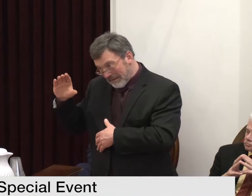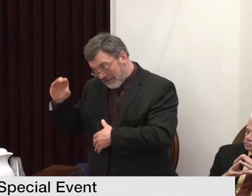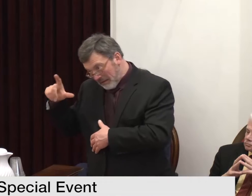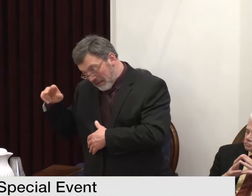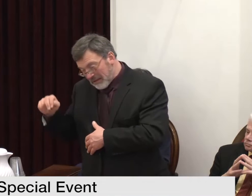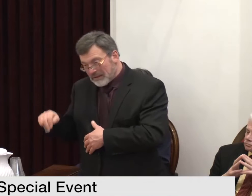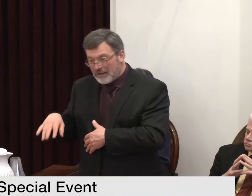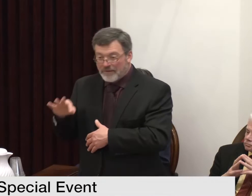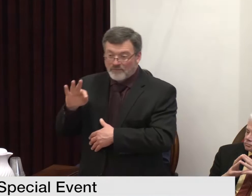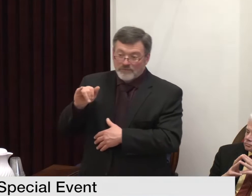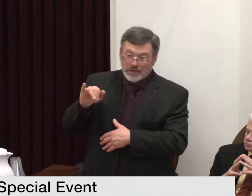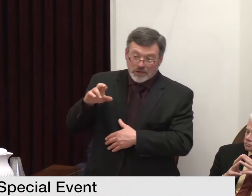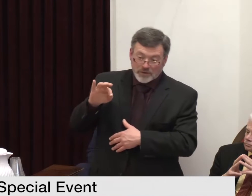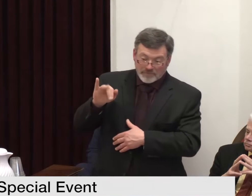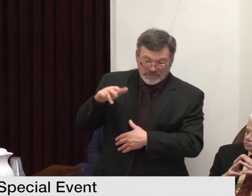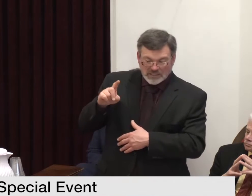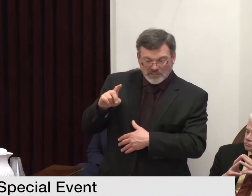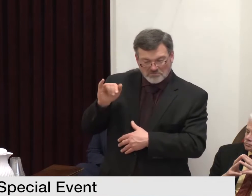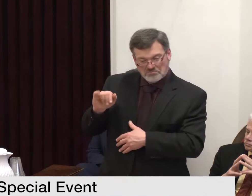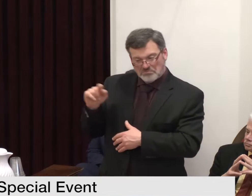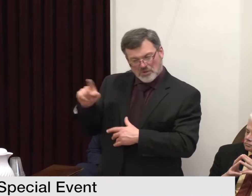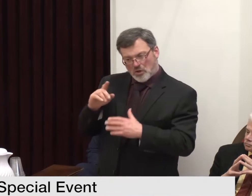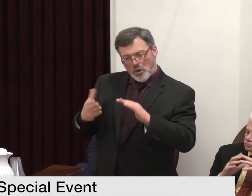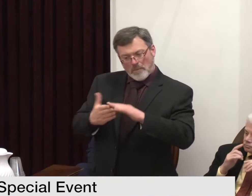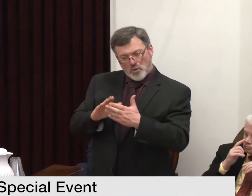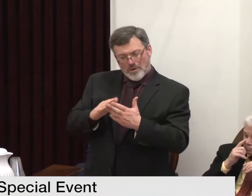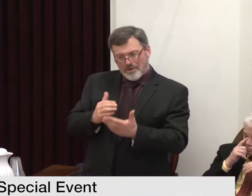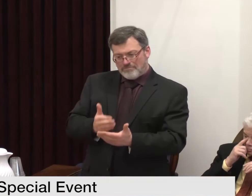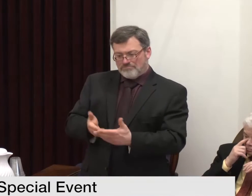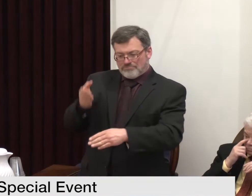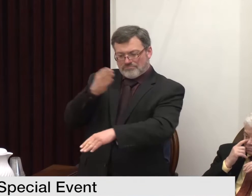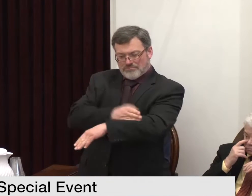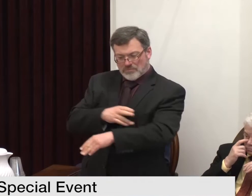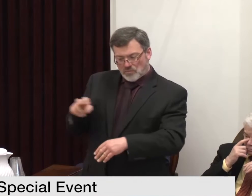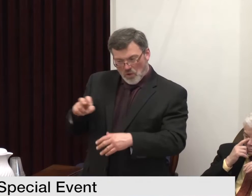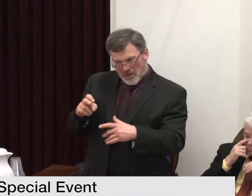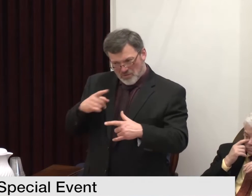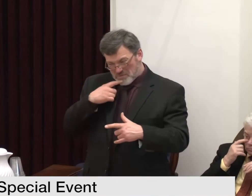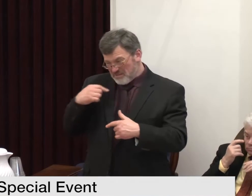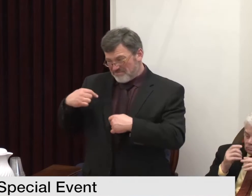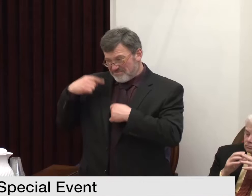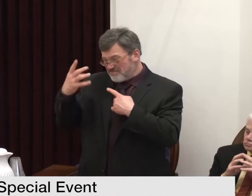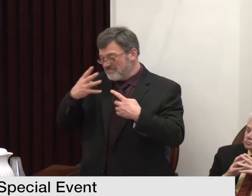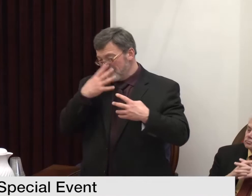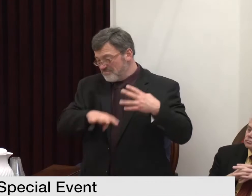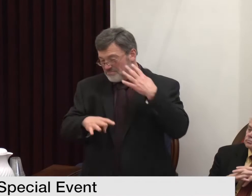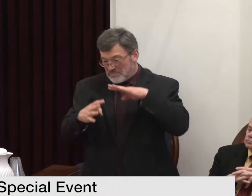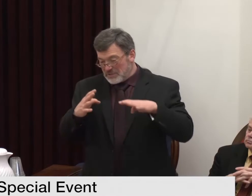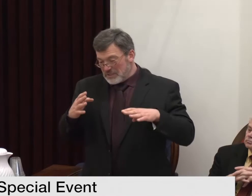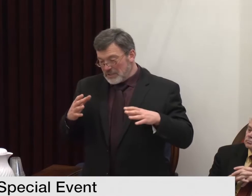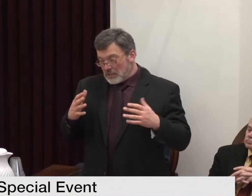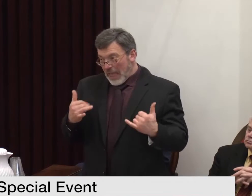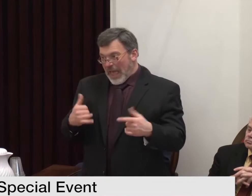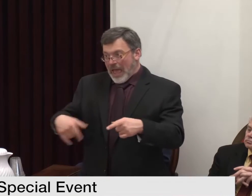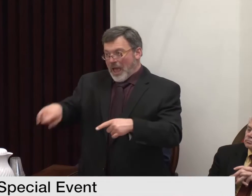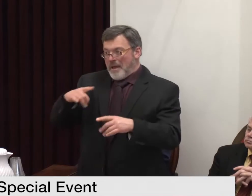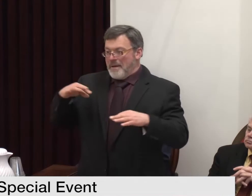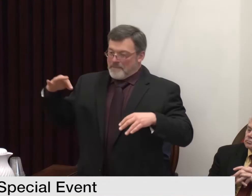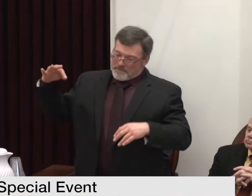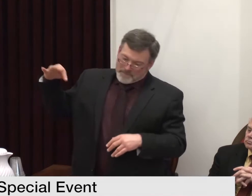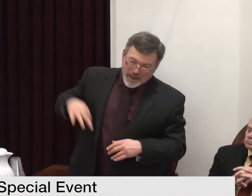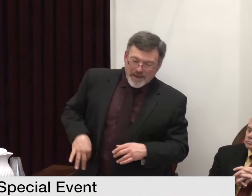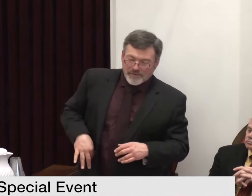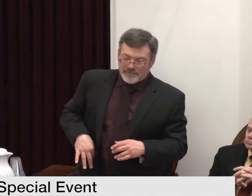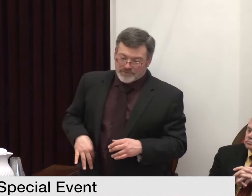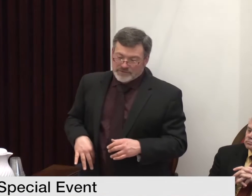These are communities that don't always get the support they need, but are benefiting now. So let's make sure we follow through